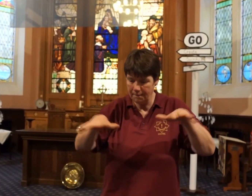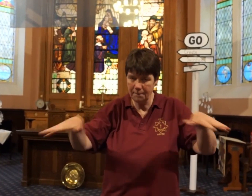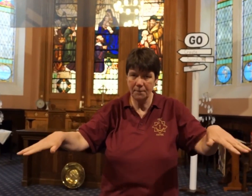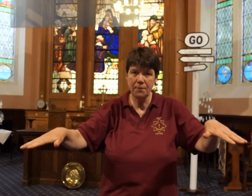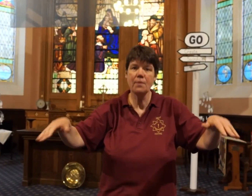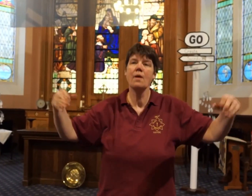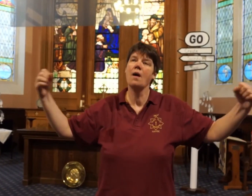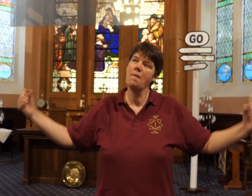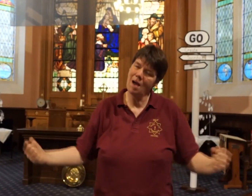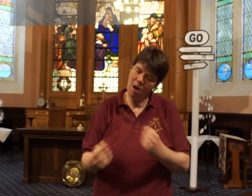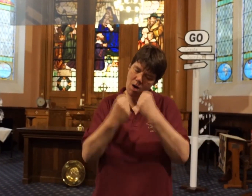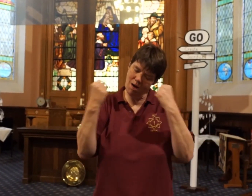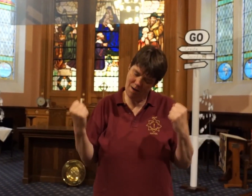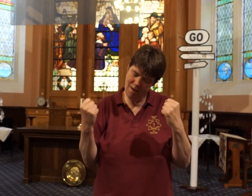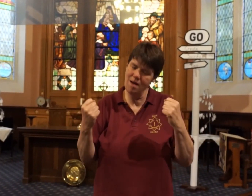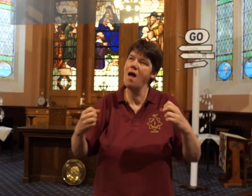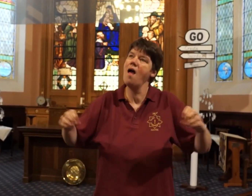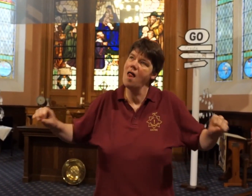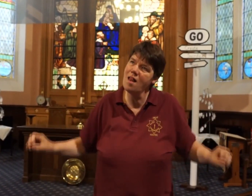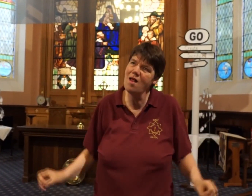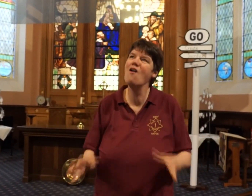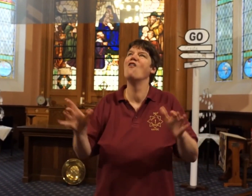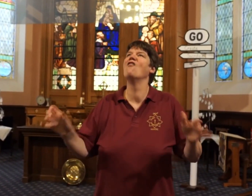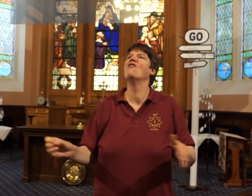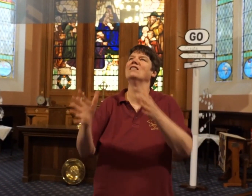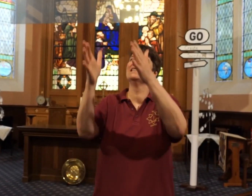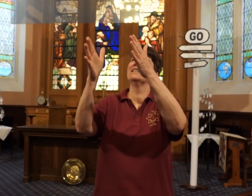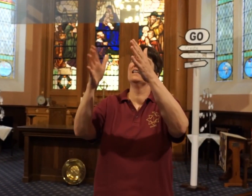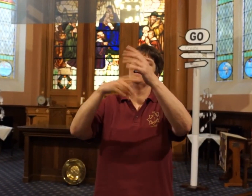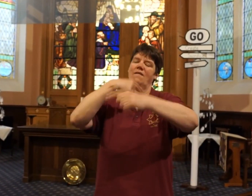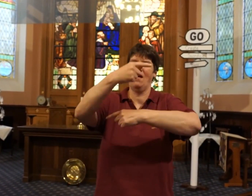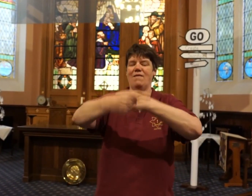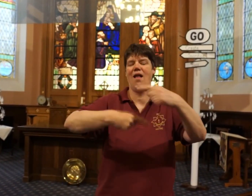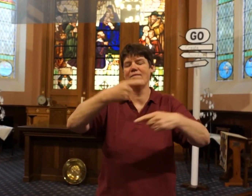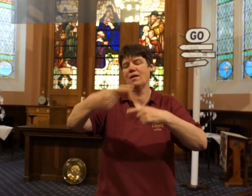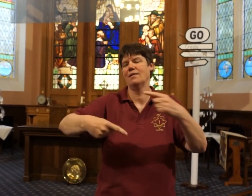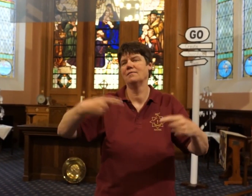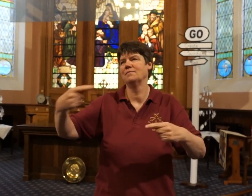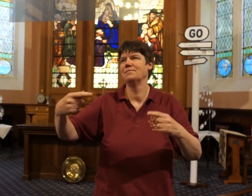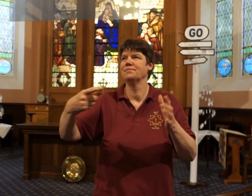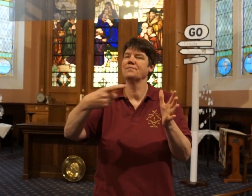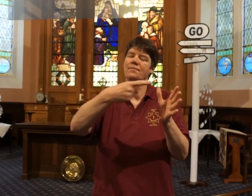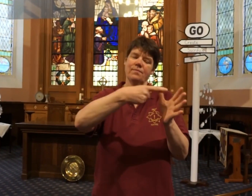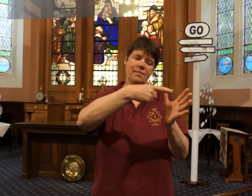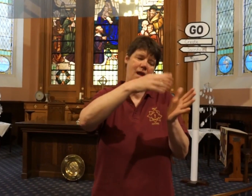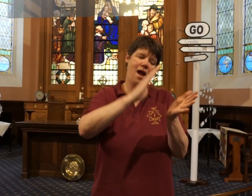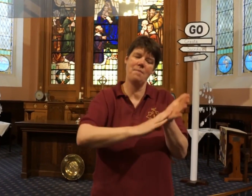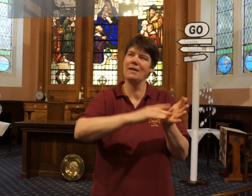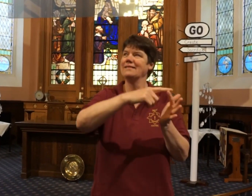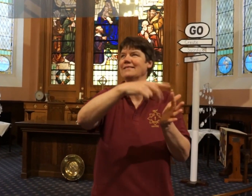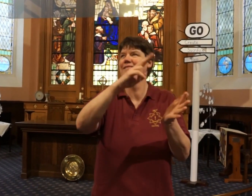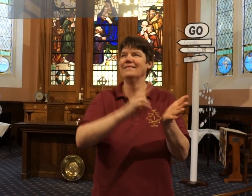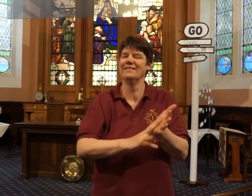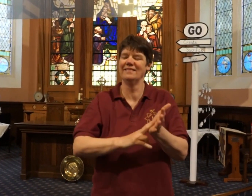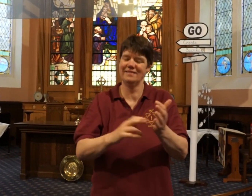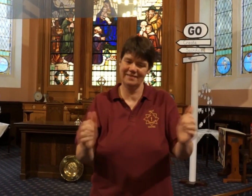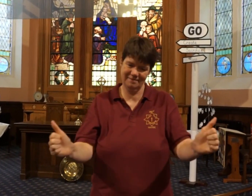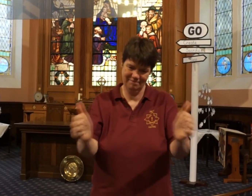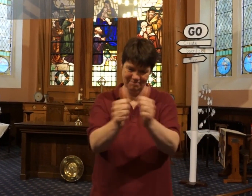the power, and the glory are yours now and